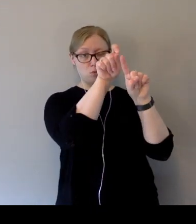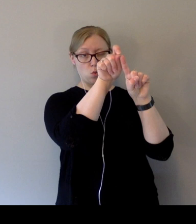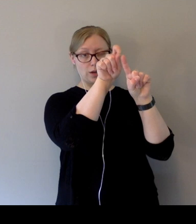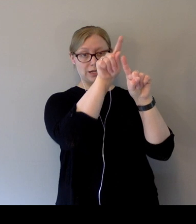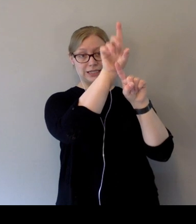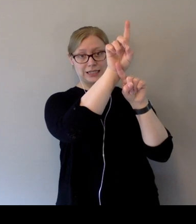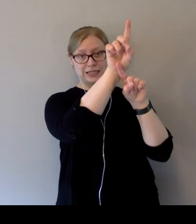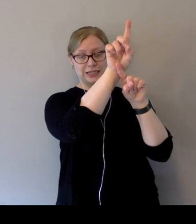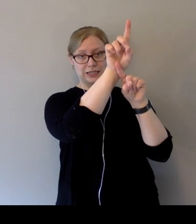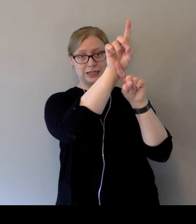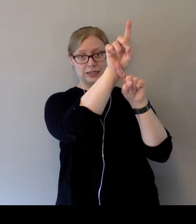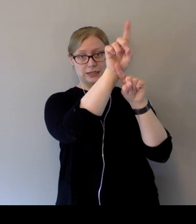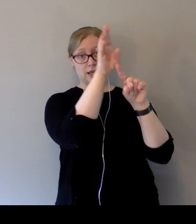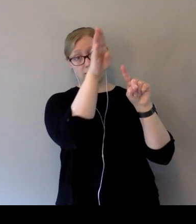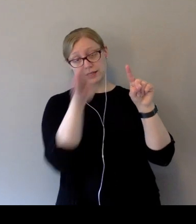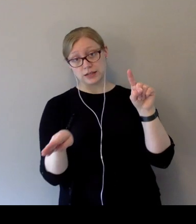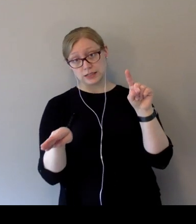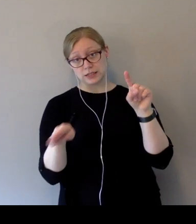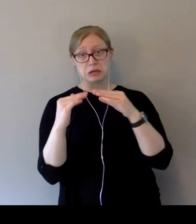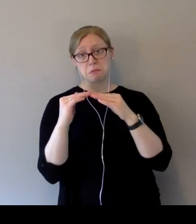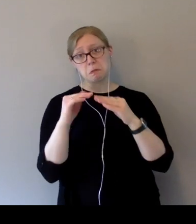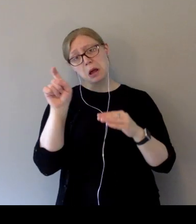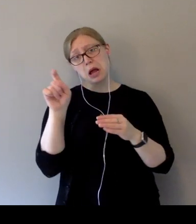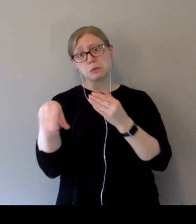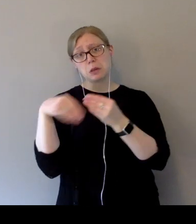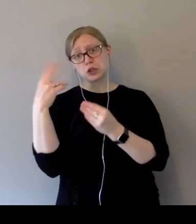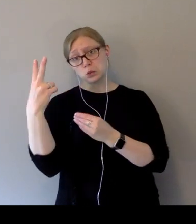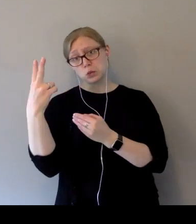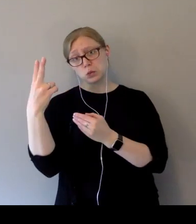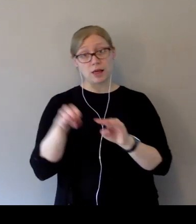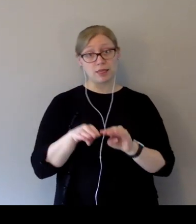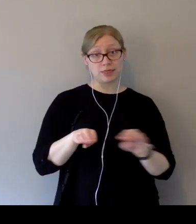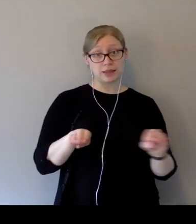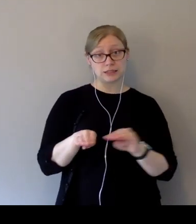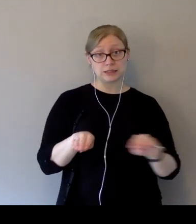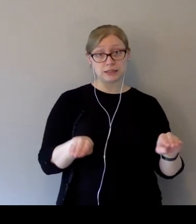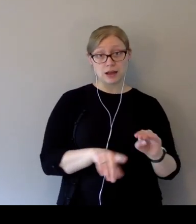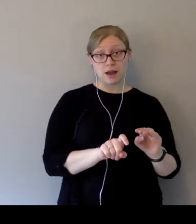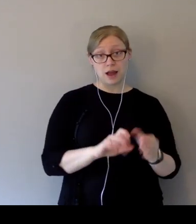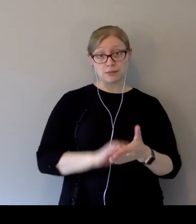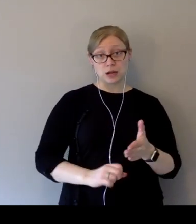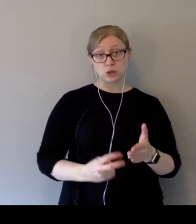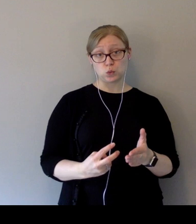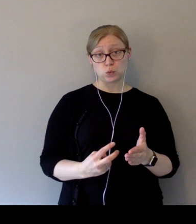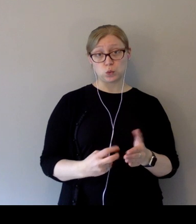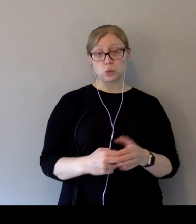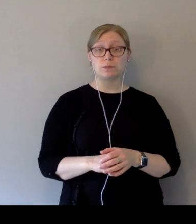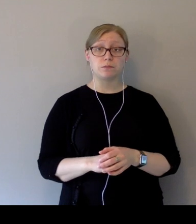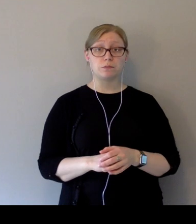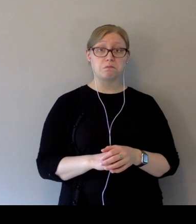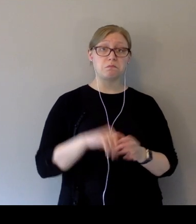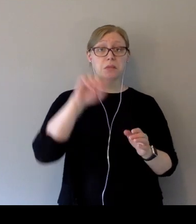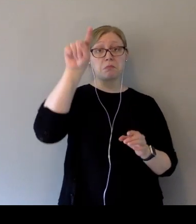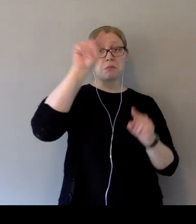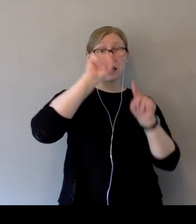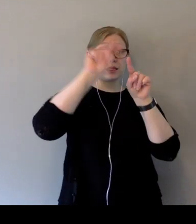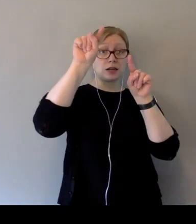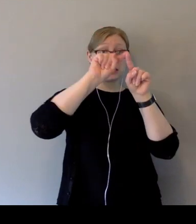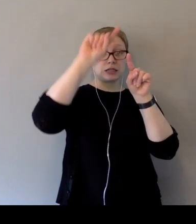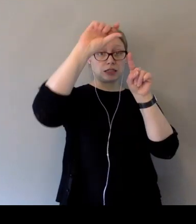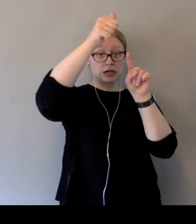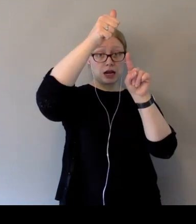x plus 2. This is x minus 2. I'm going to say that this is 10, and